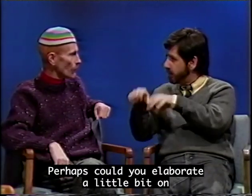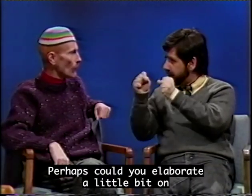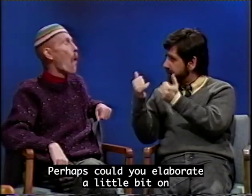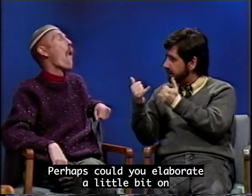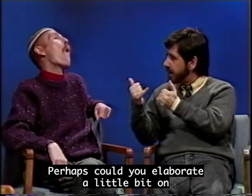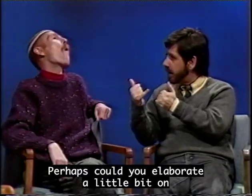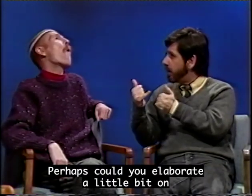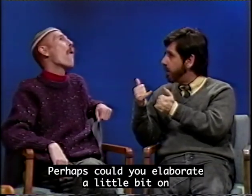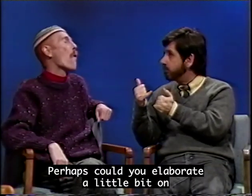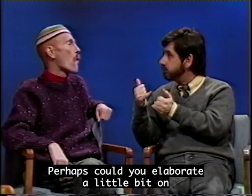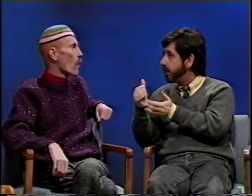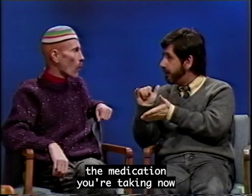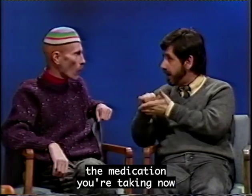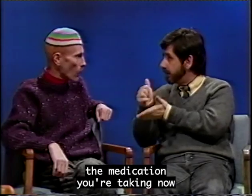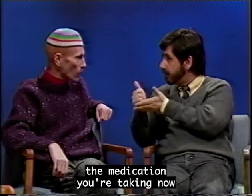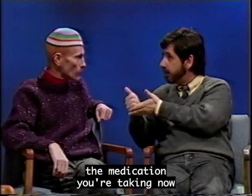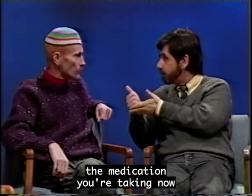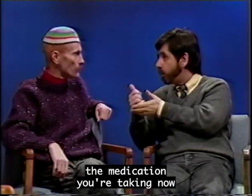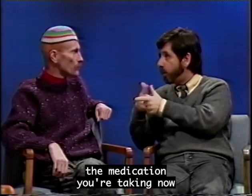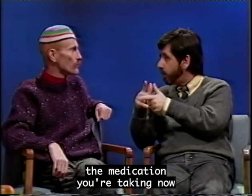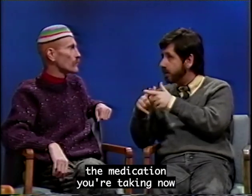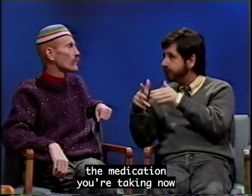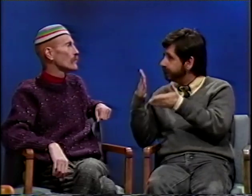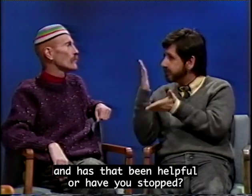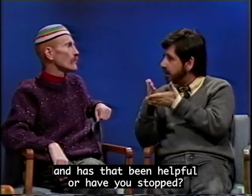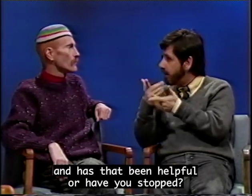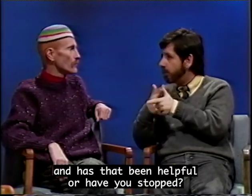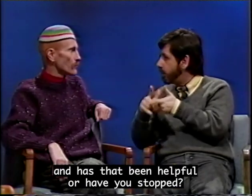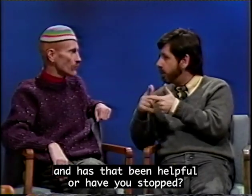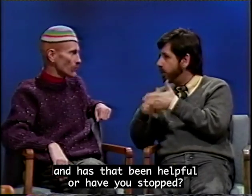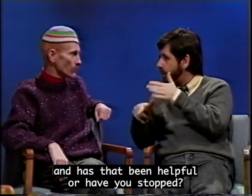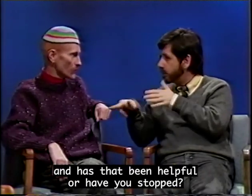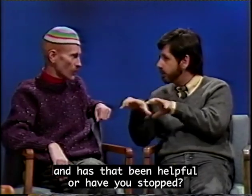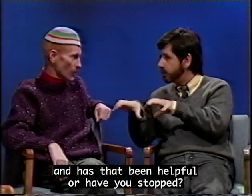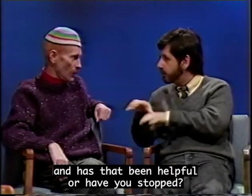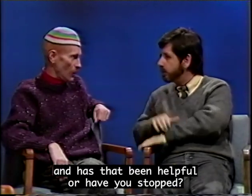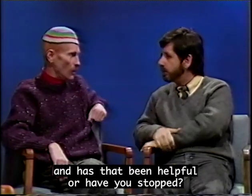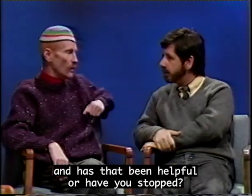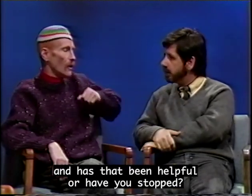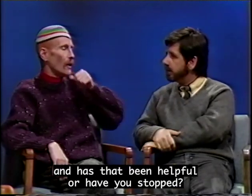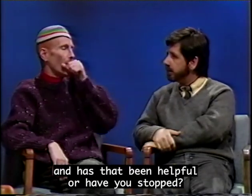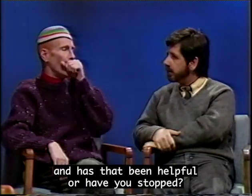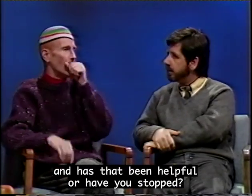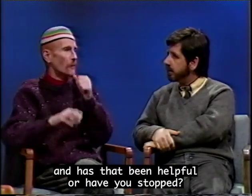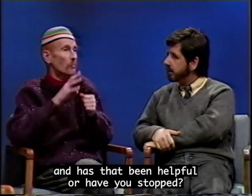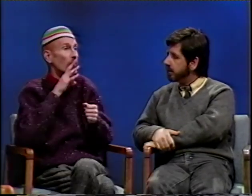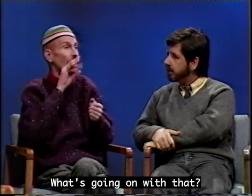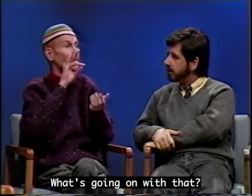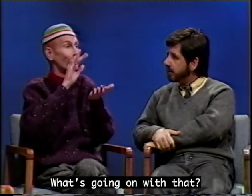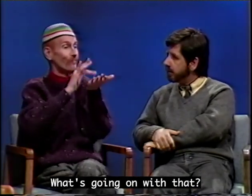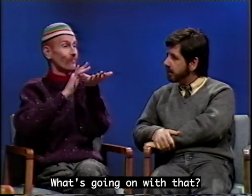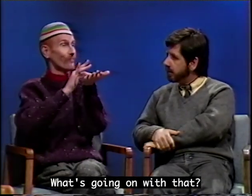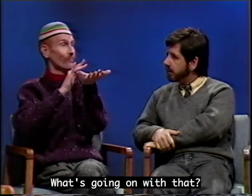Perhaps could you elaborate a little bit on the medication you're taking now, and has that been helpful, or have you stopped? What's going on with that?